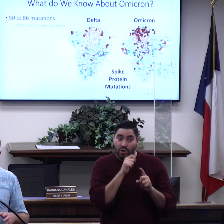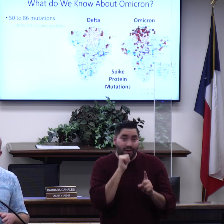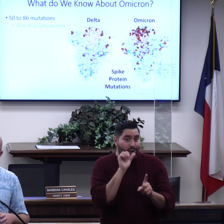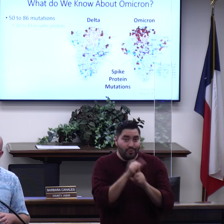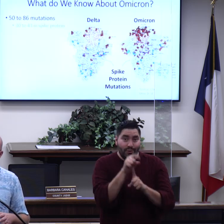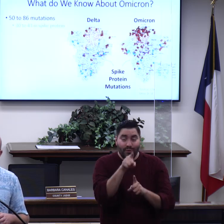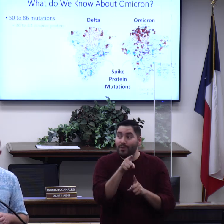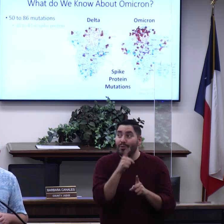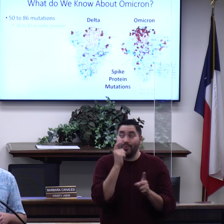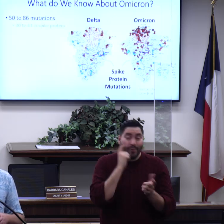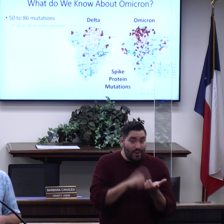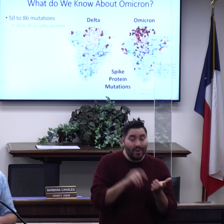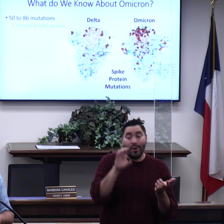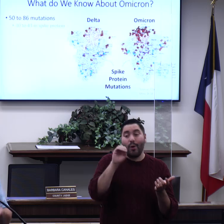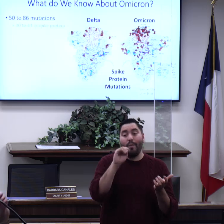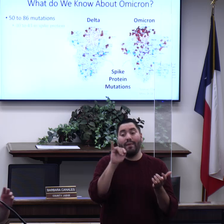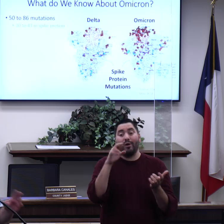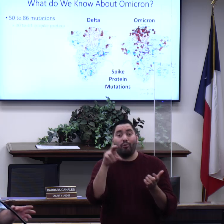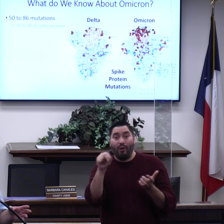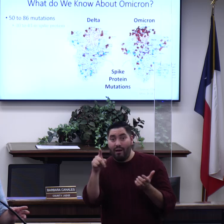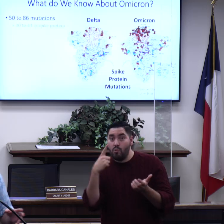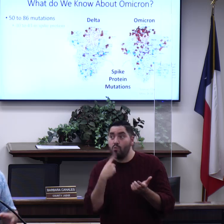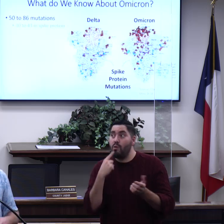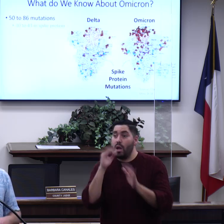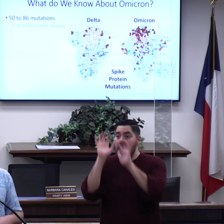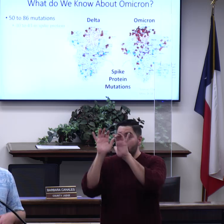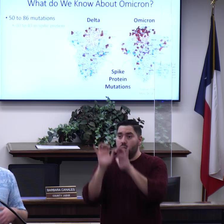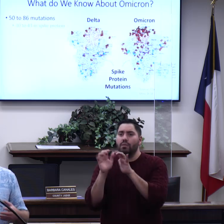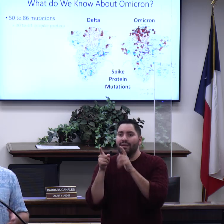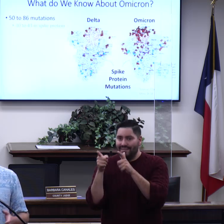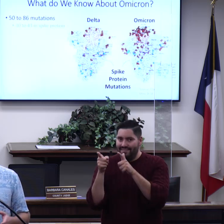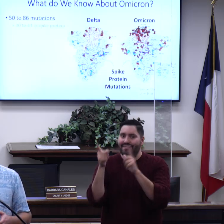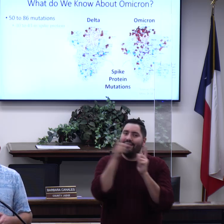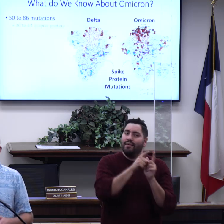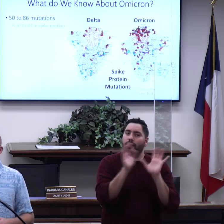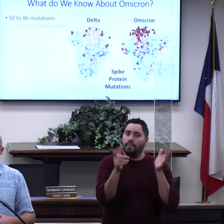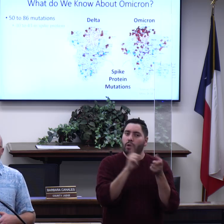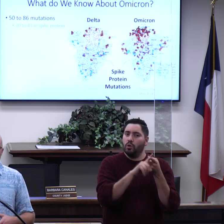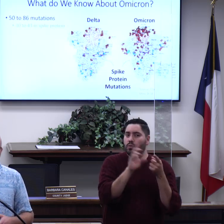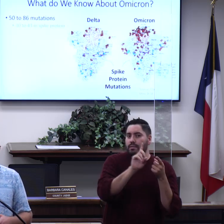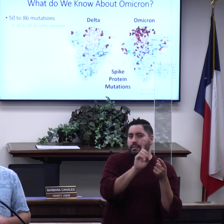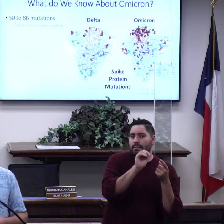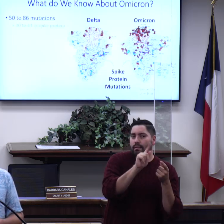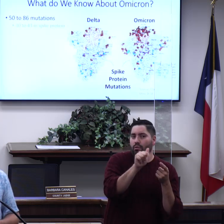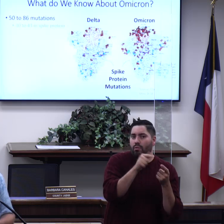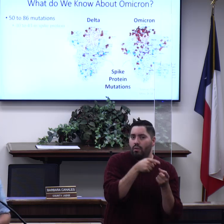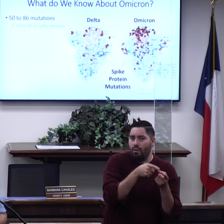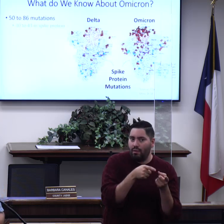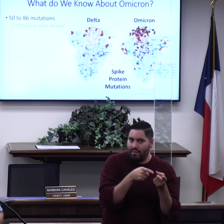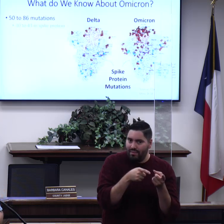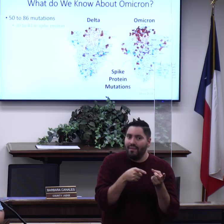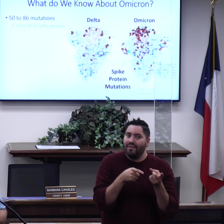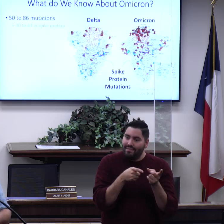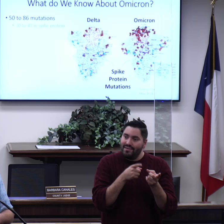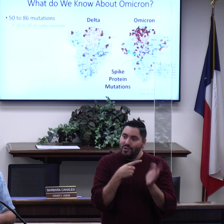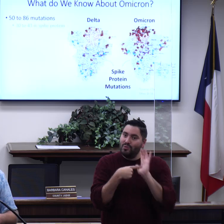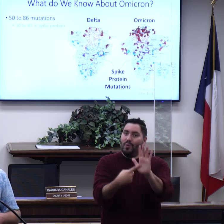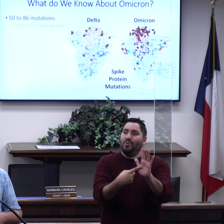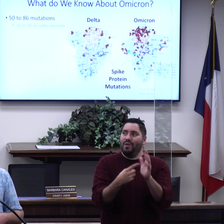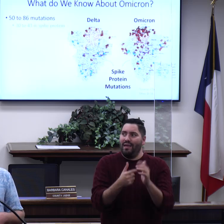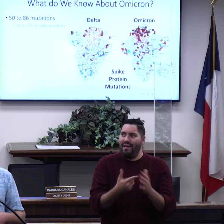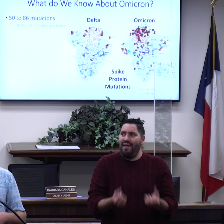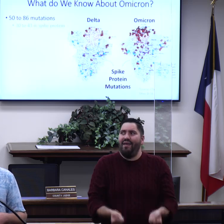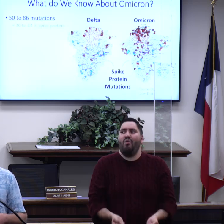lot more color on Omicron than there is on Delta. That's a representation of how many more mutations there are. And